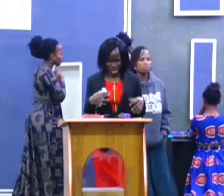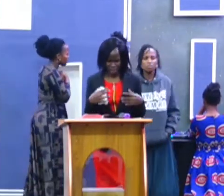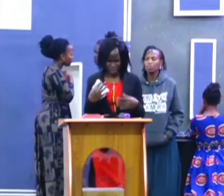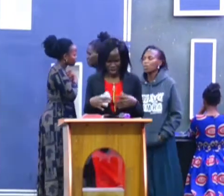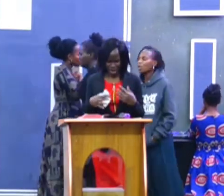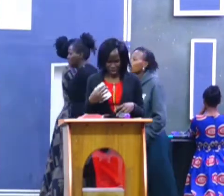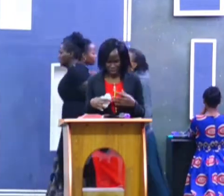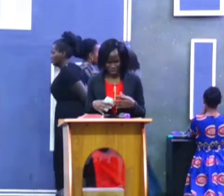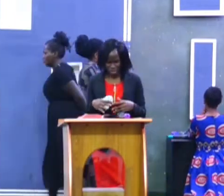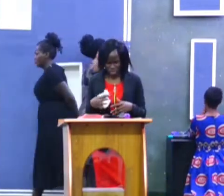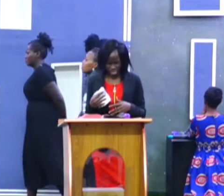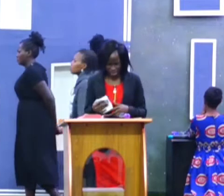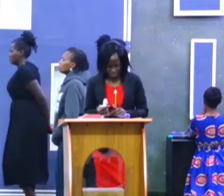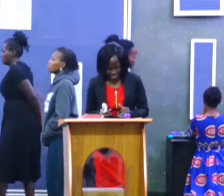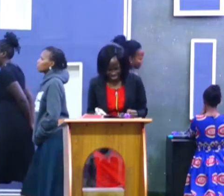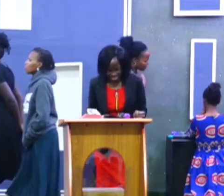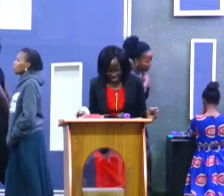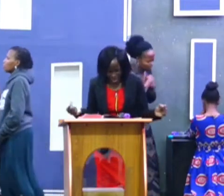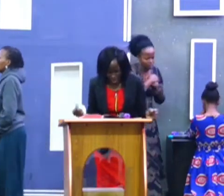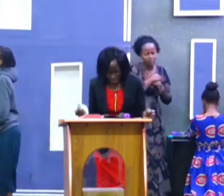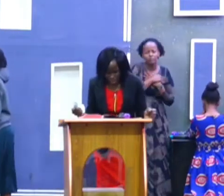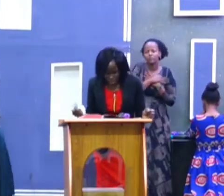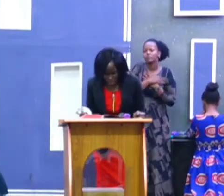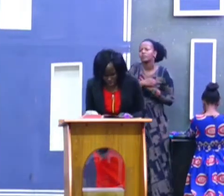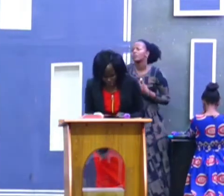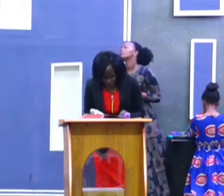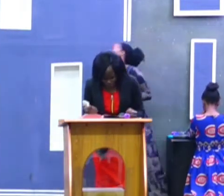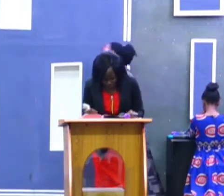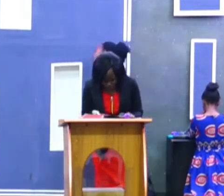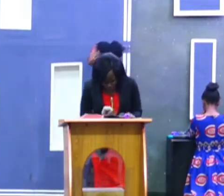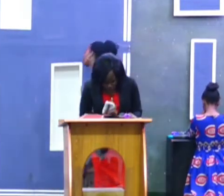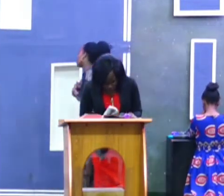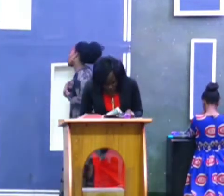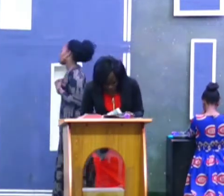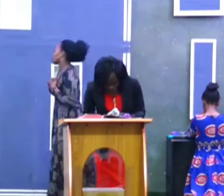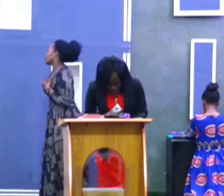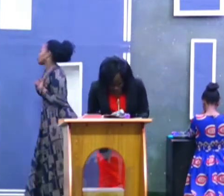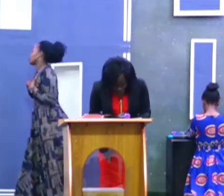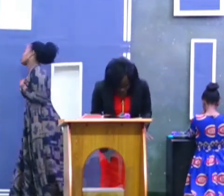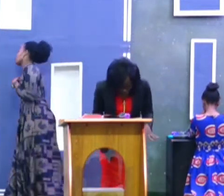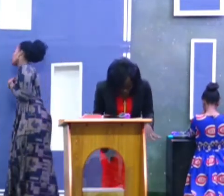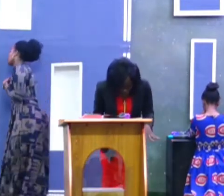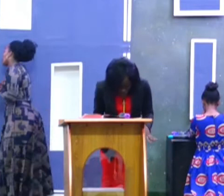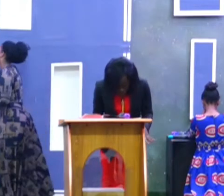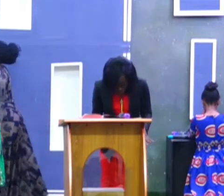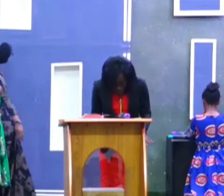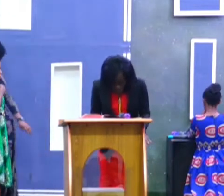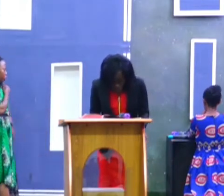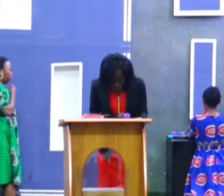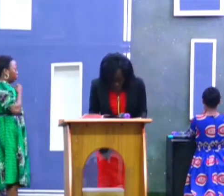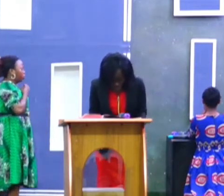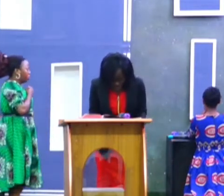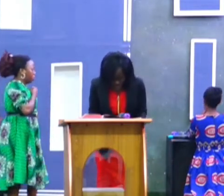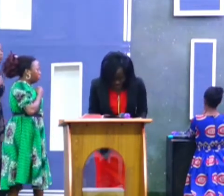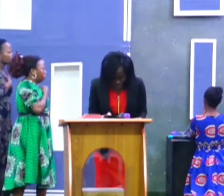Olwo bwe tunaasembera ku mmeeza ya taata, olwo bwe tunaasabanga, olwo bwe tunaasabanga tunaawulirwa, olwo bwe tunaasabanga